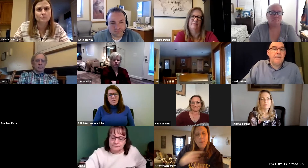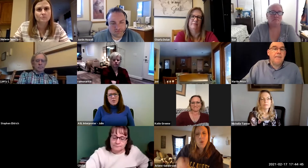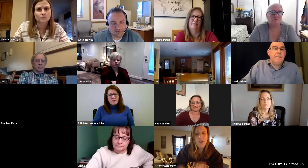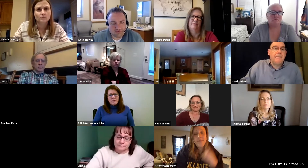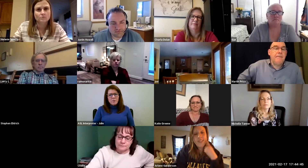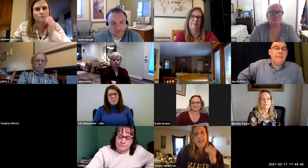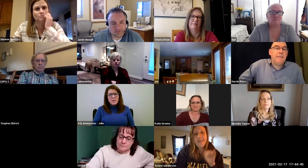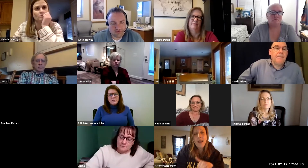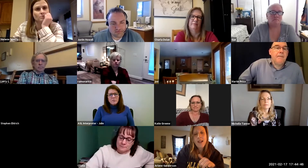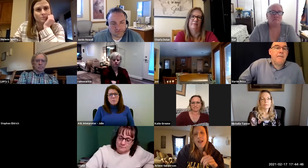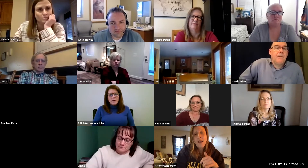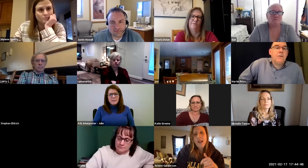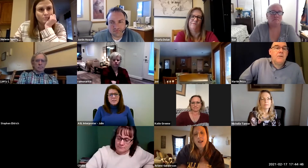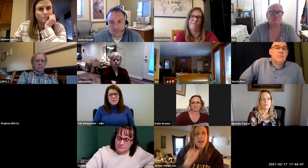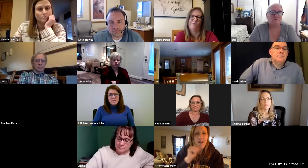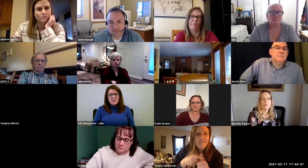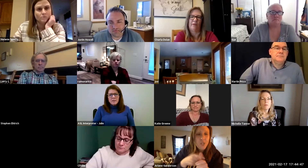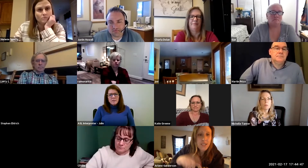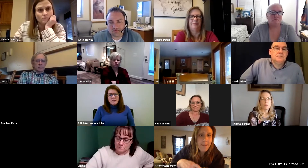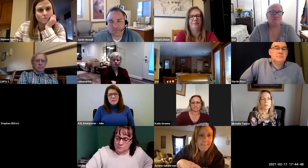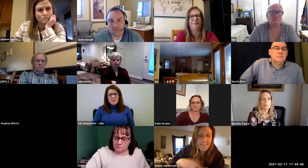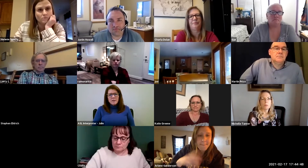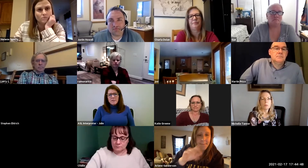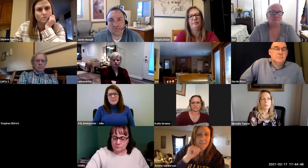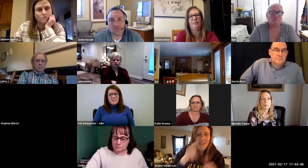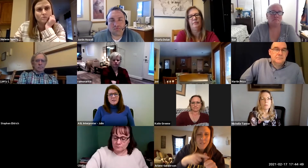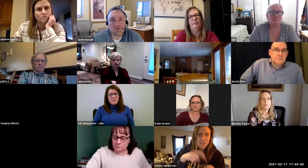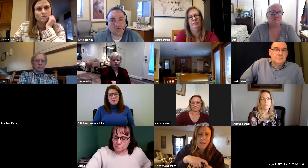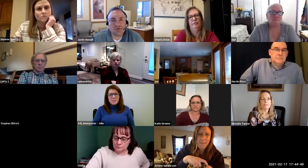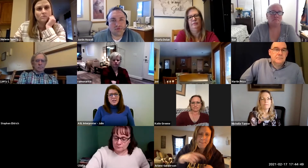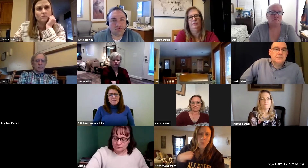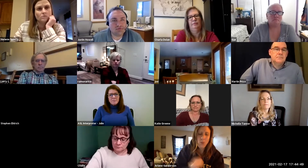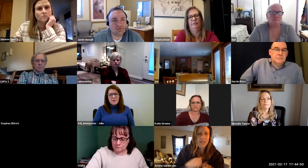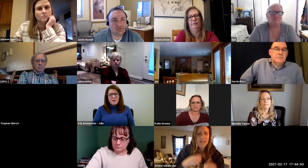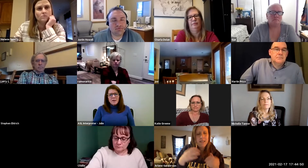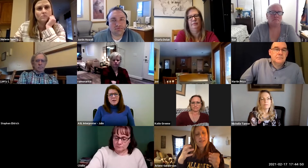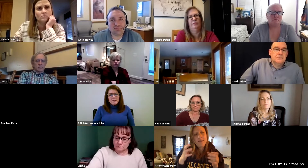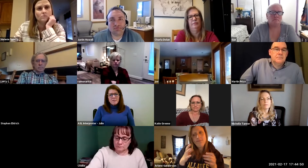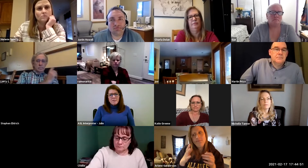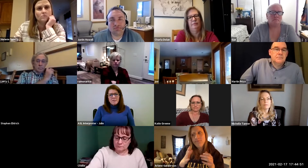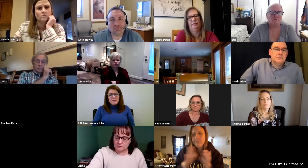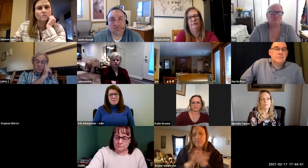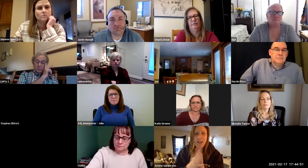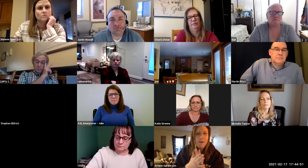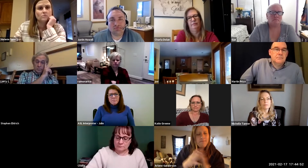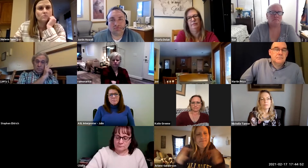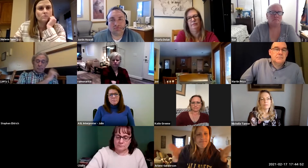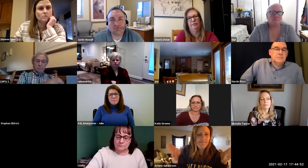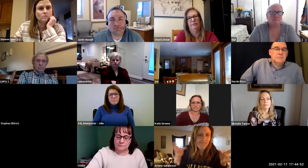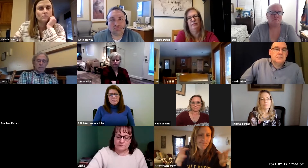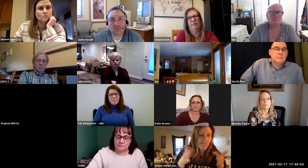Thank you, Martin, for making those points. This is not the first time